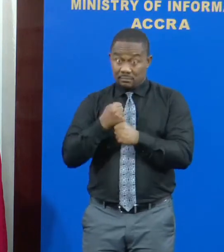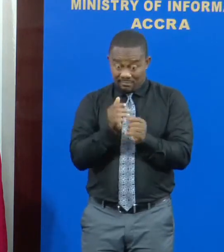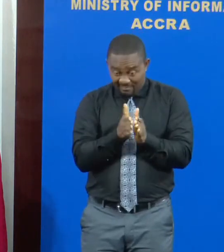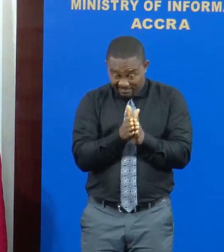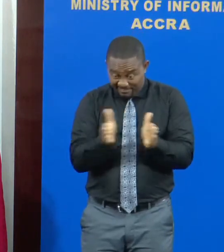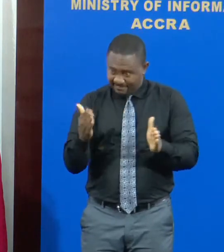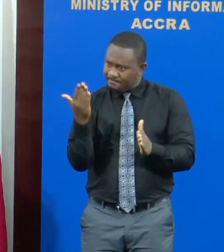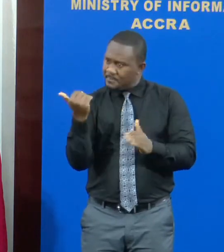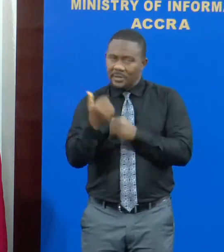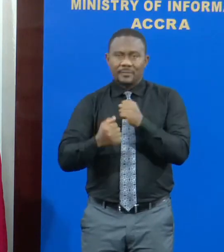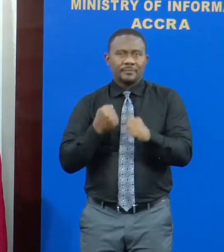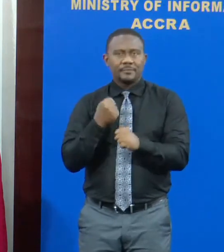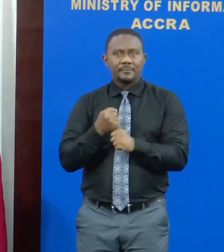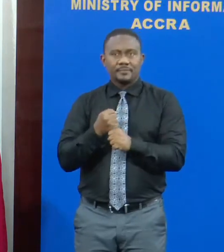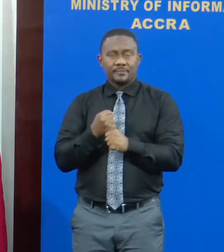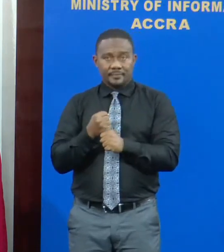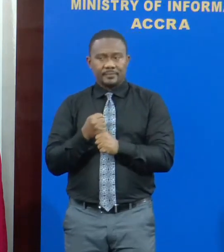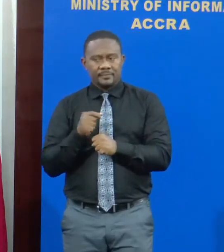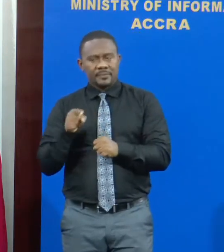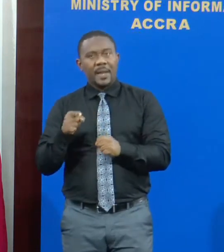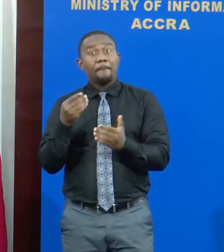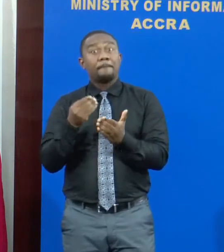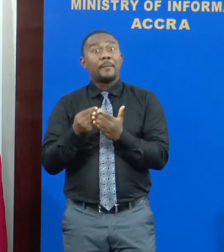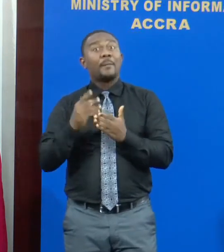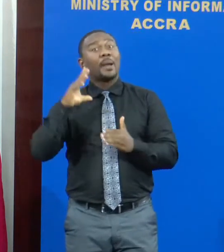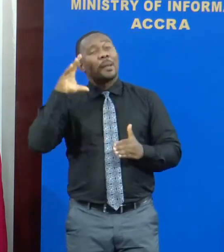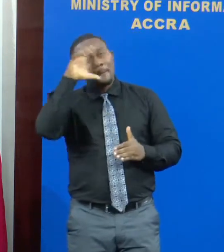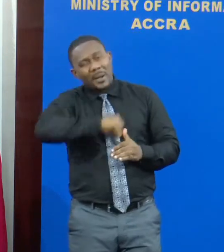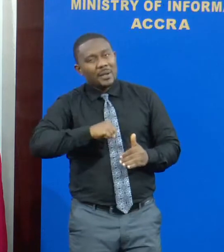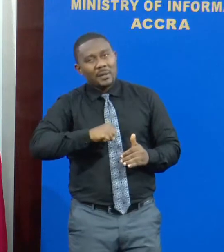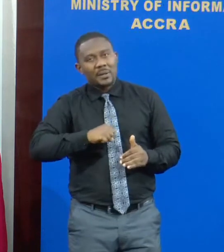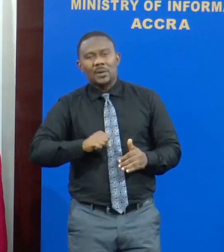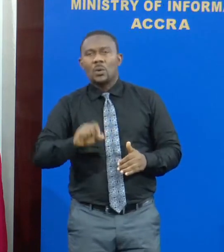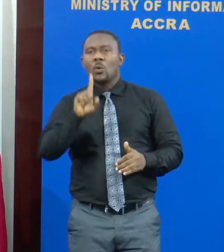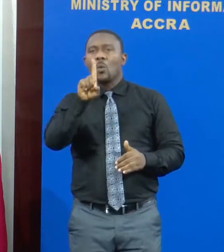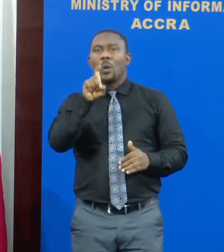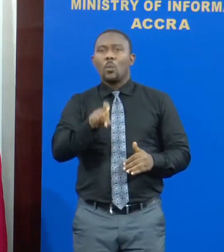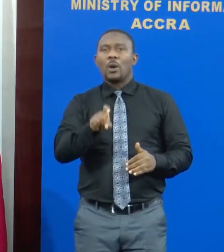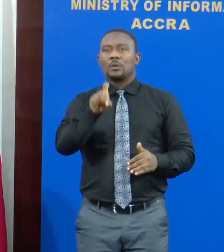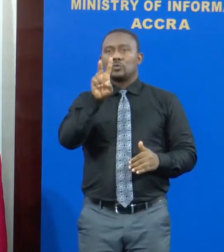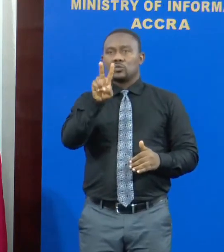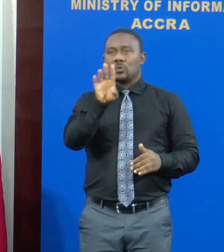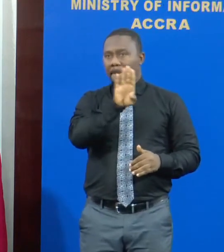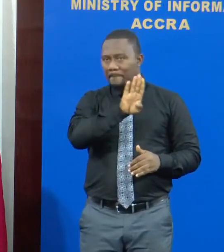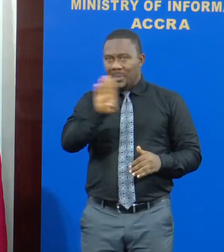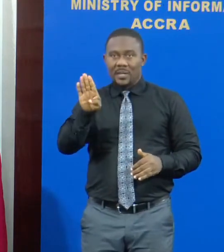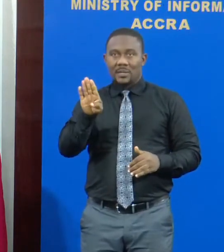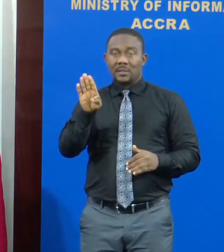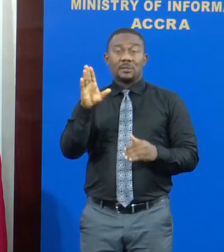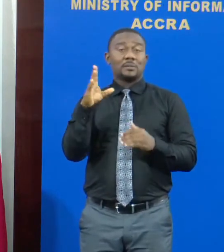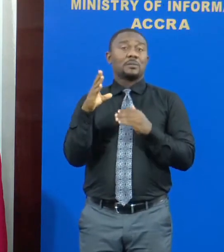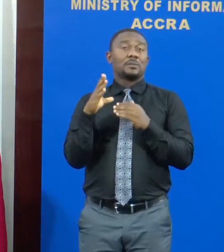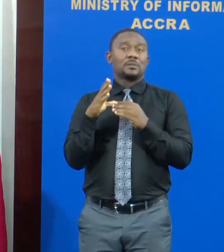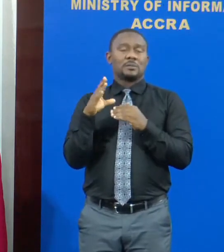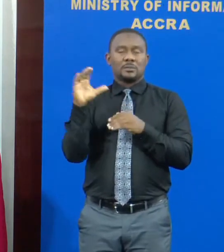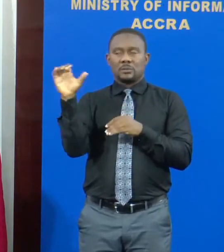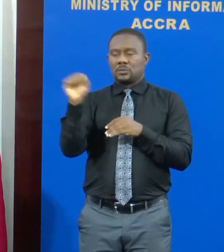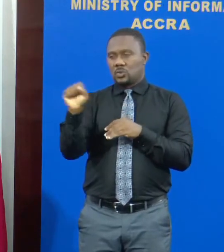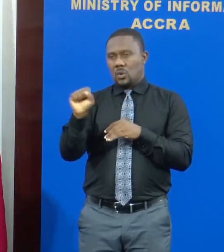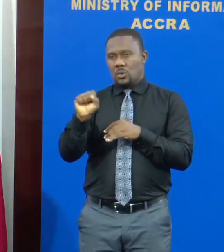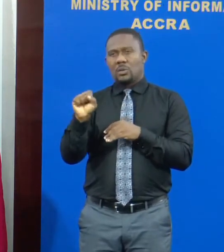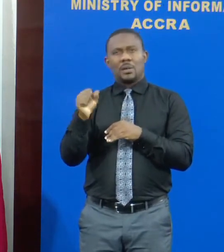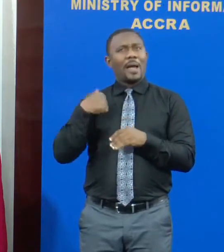15-year period, that was estimated to cost 1.2 billion CDs, dollars, that